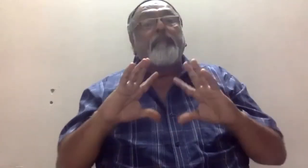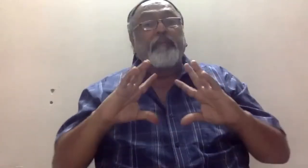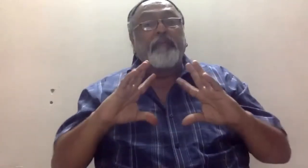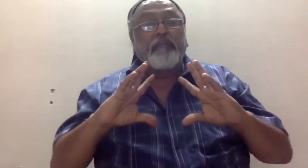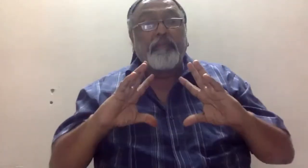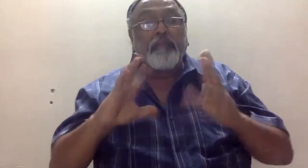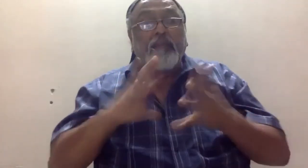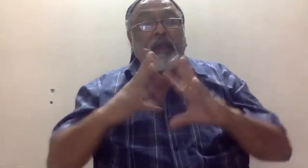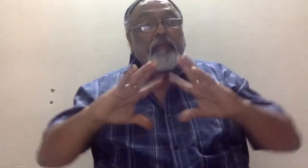system.